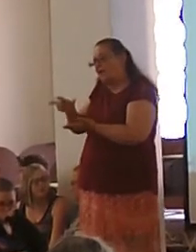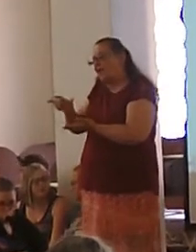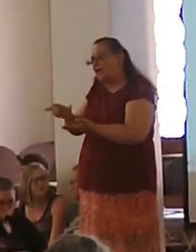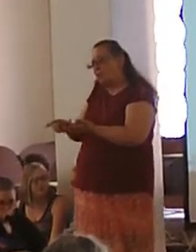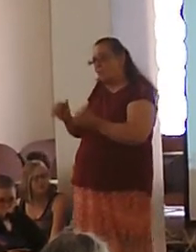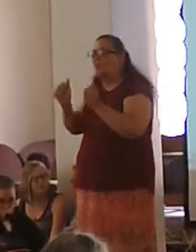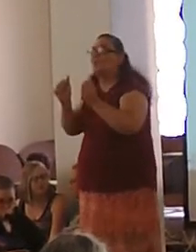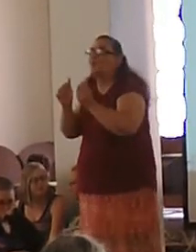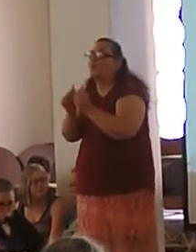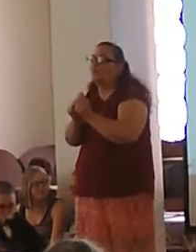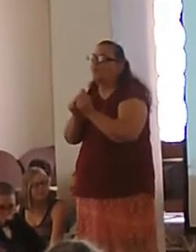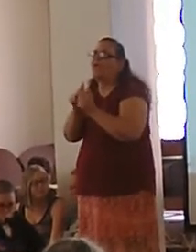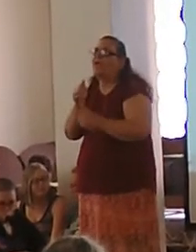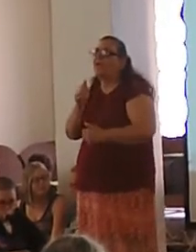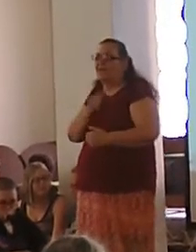love with a